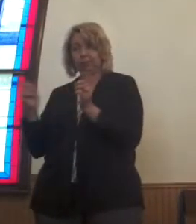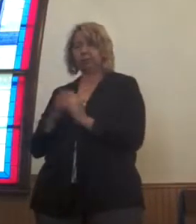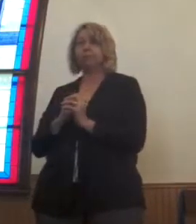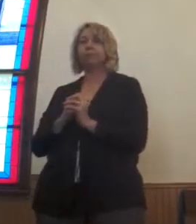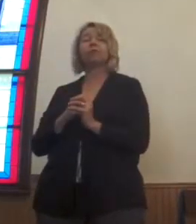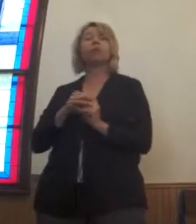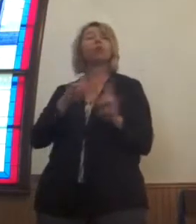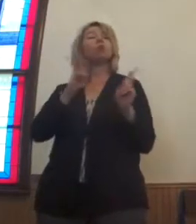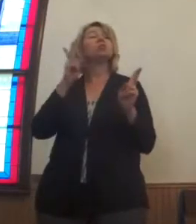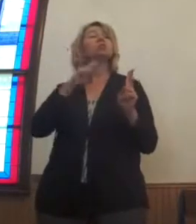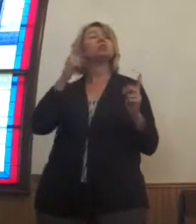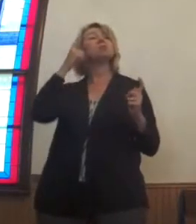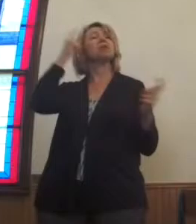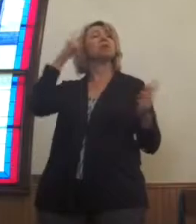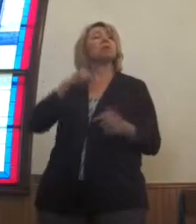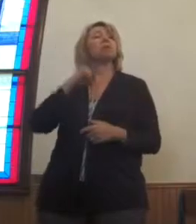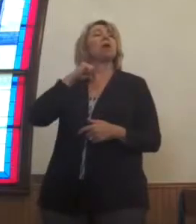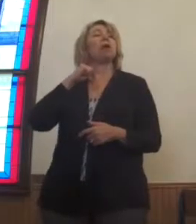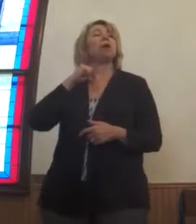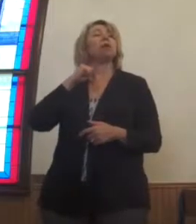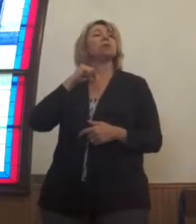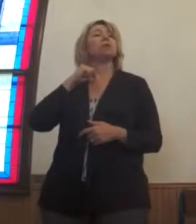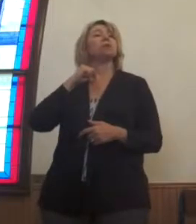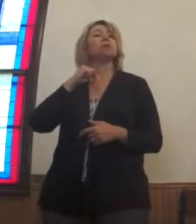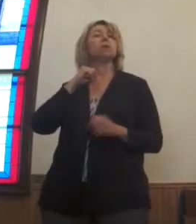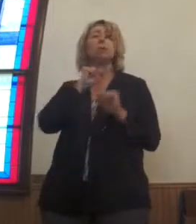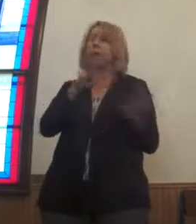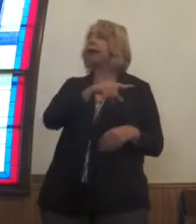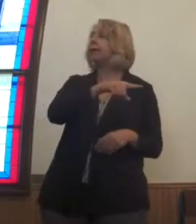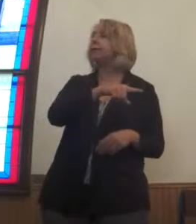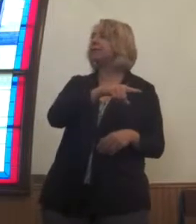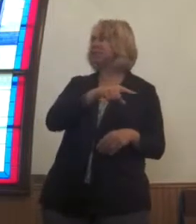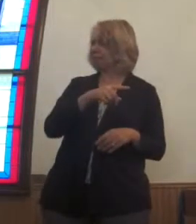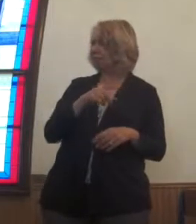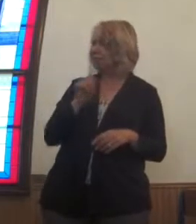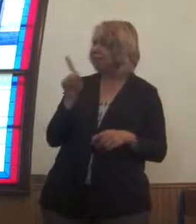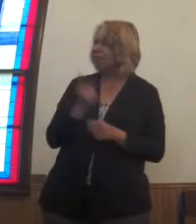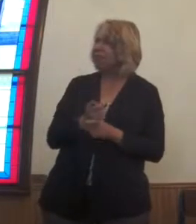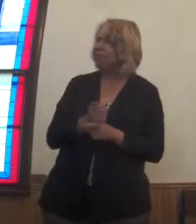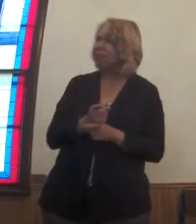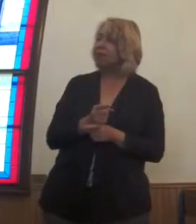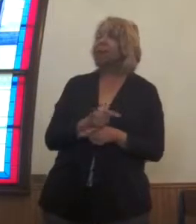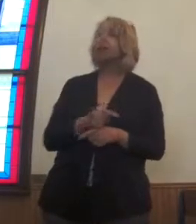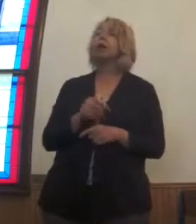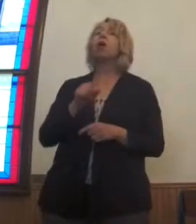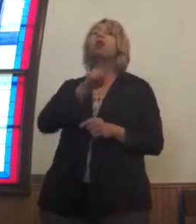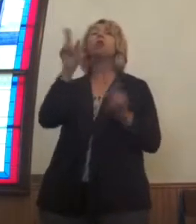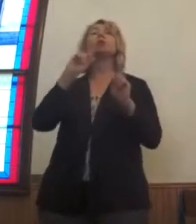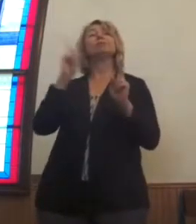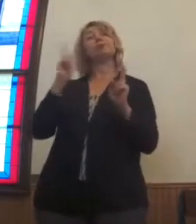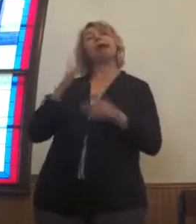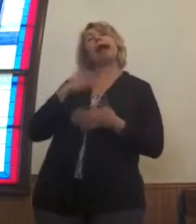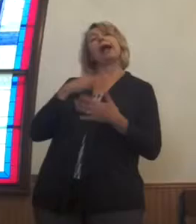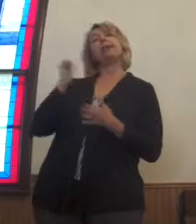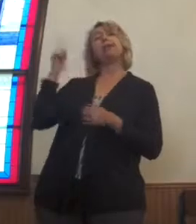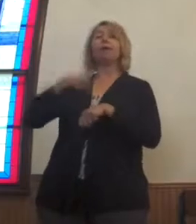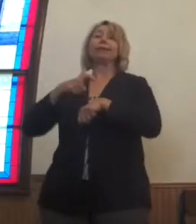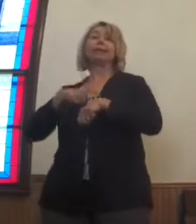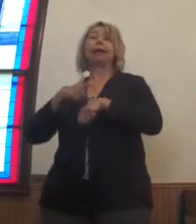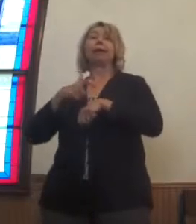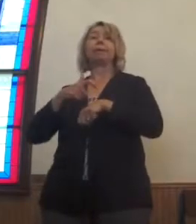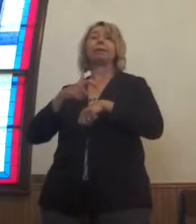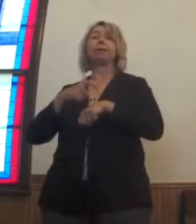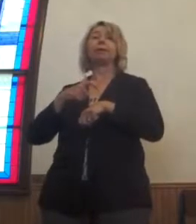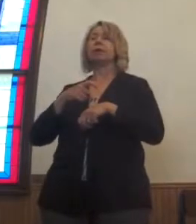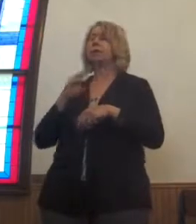Blessed are the proud, not the humble. Right. Blessed are the merrymakers, right, not